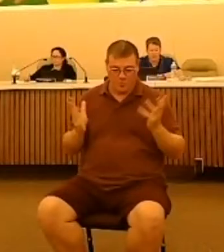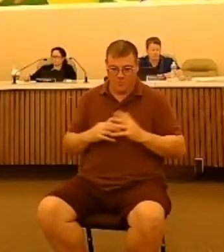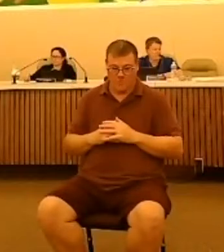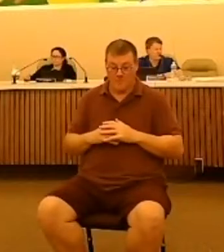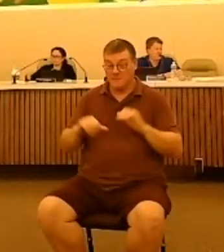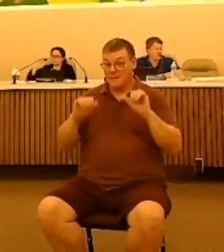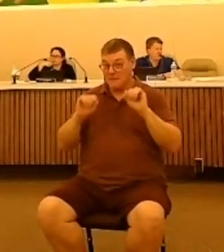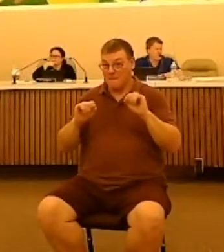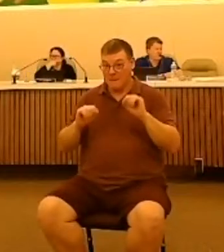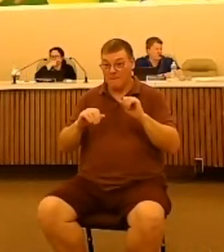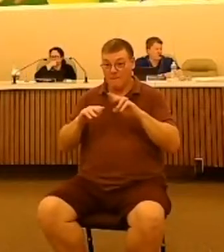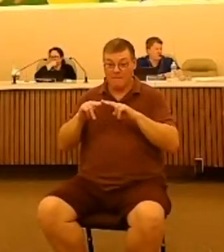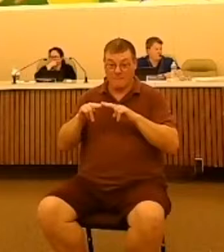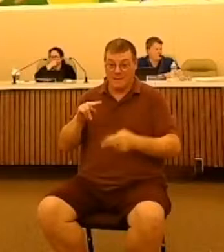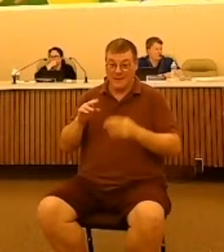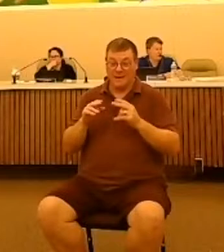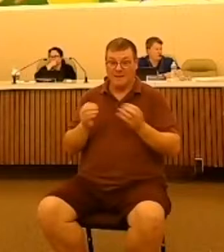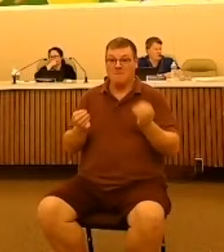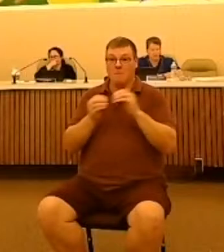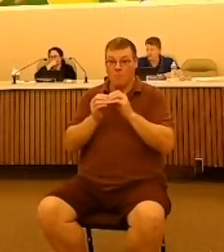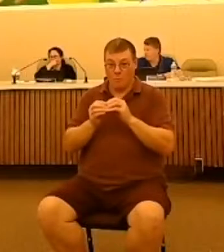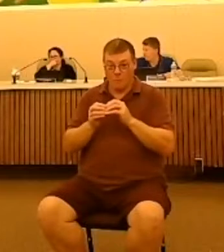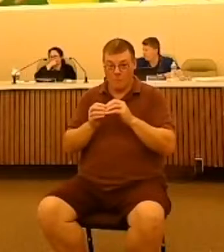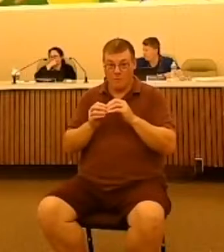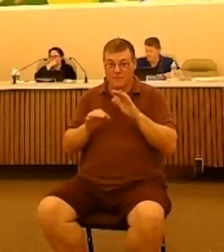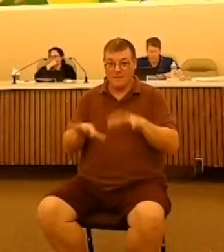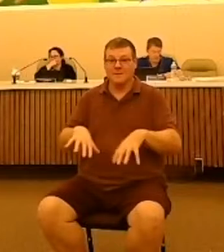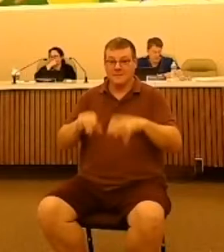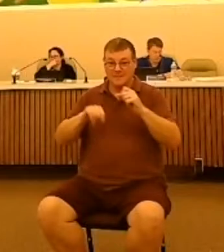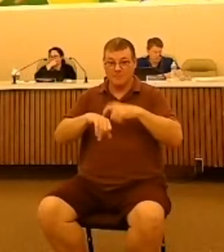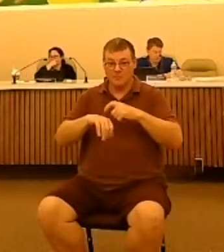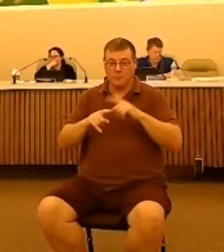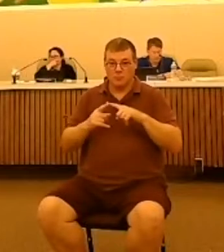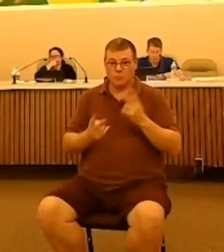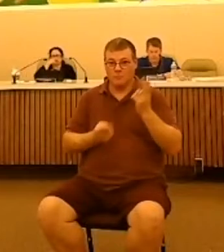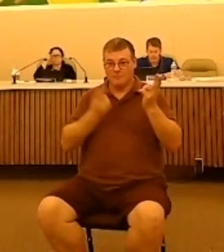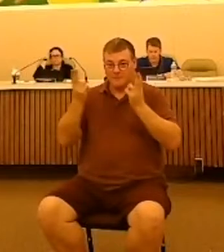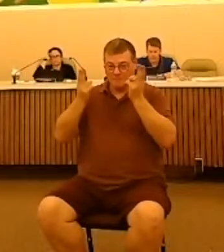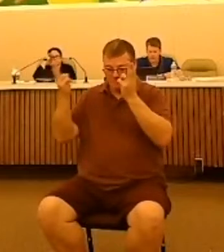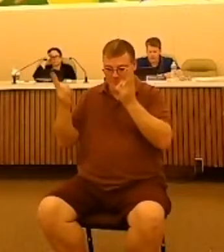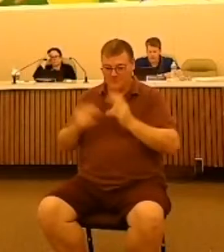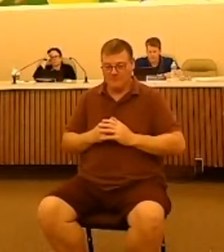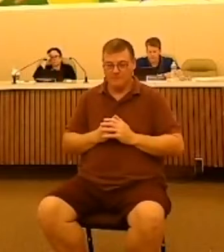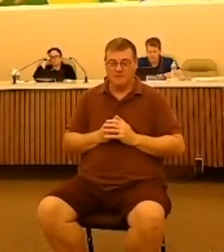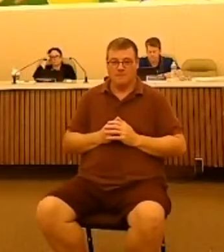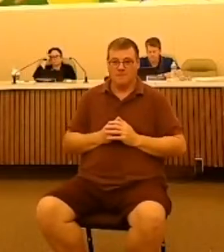It's possible it's come down even more over the time it took to do the bid, but